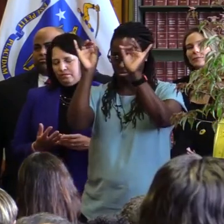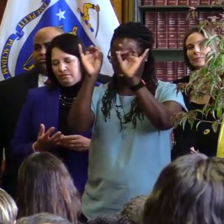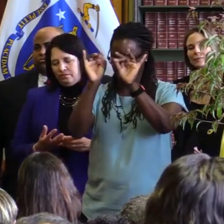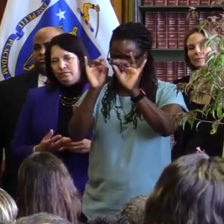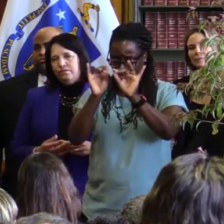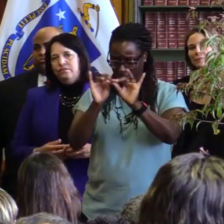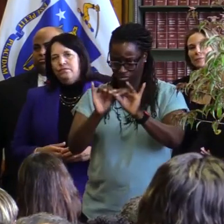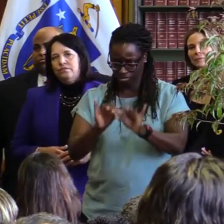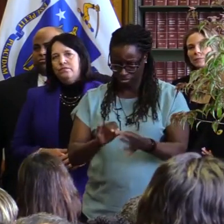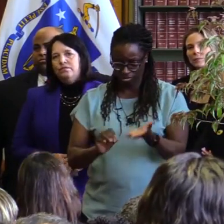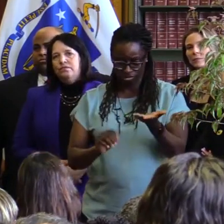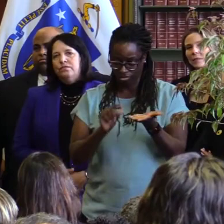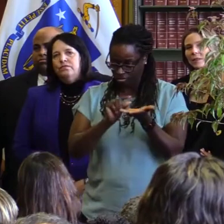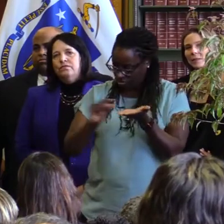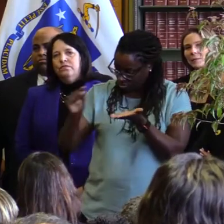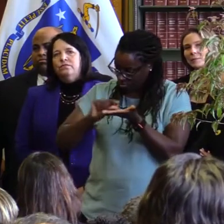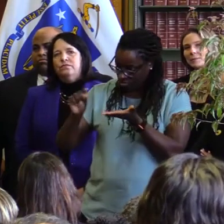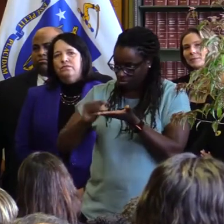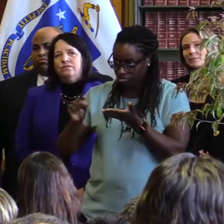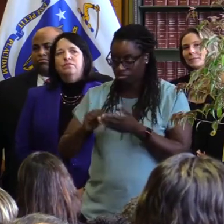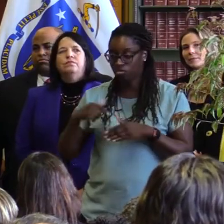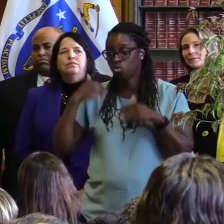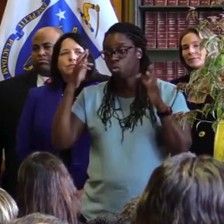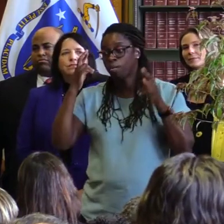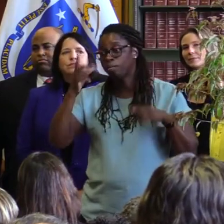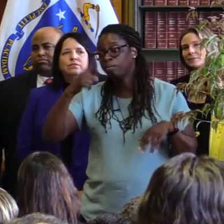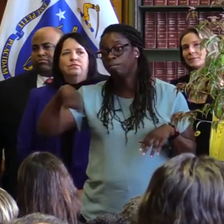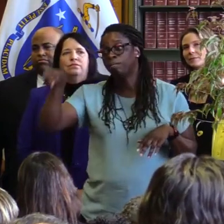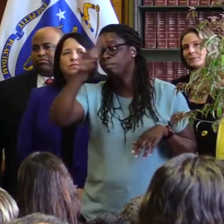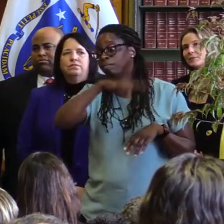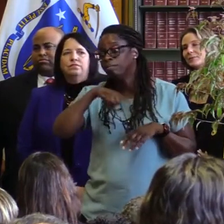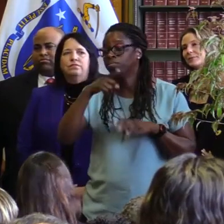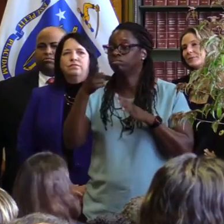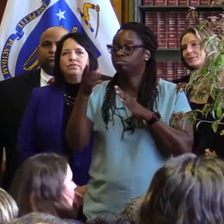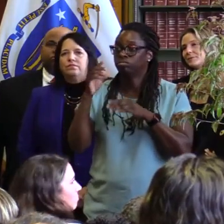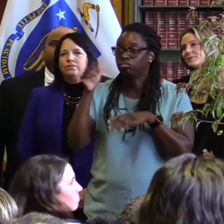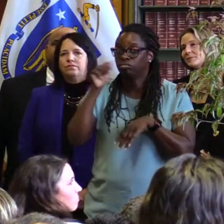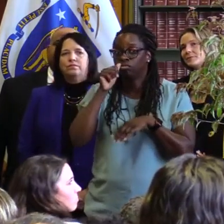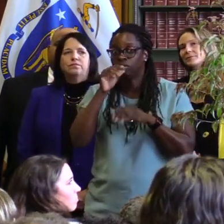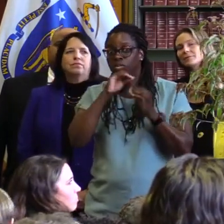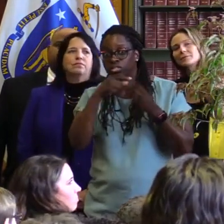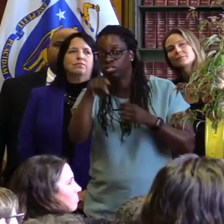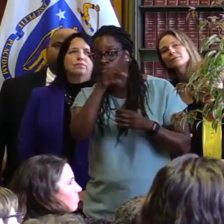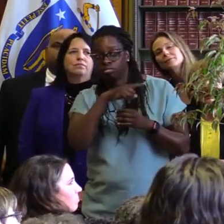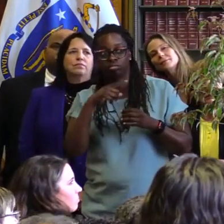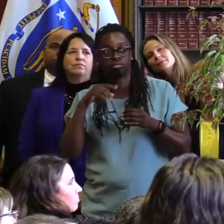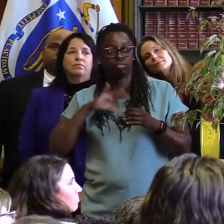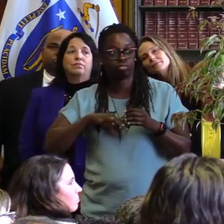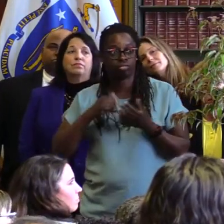have a lot of interest and a lot of appetite for these kinds of investments.